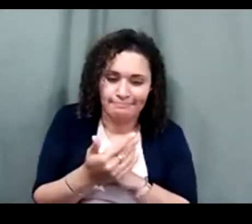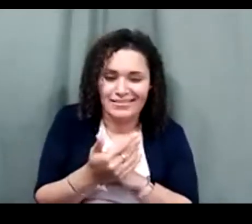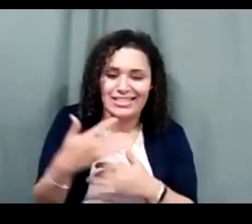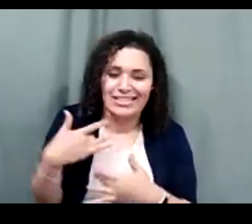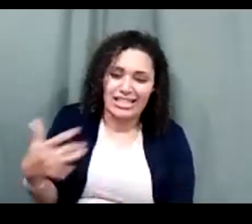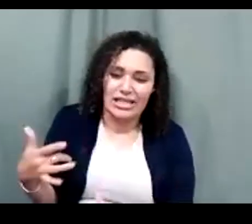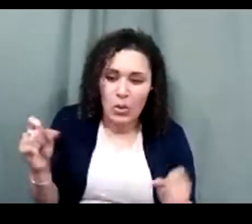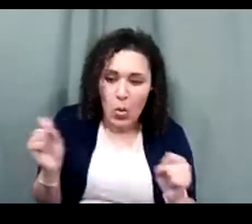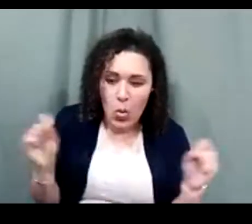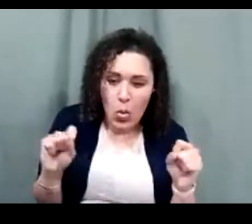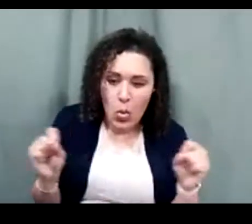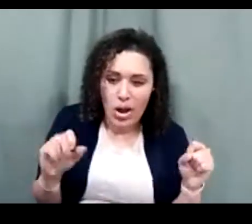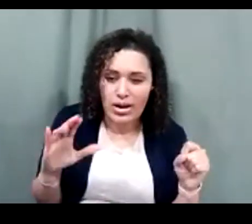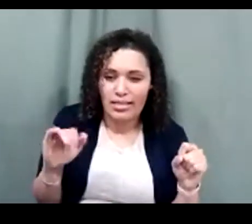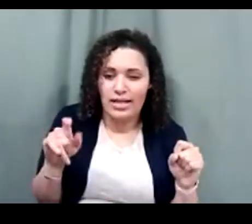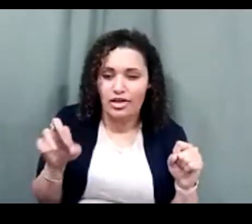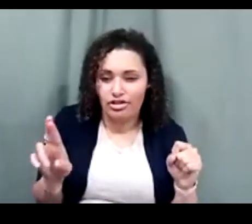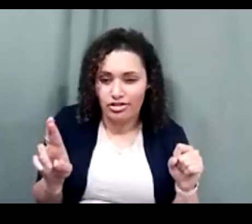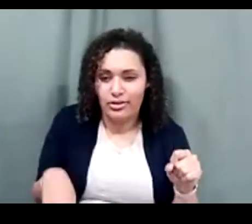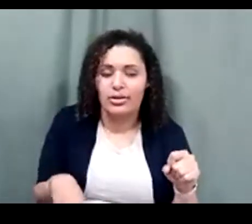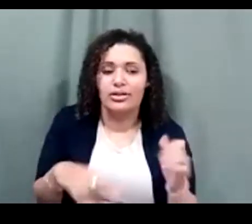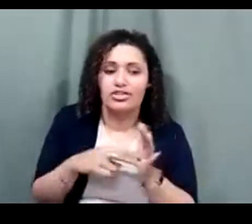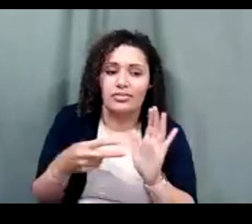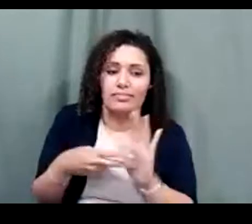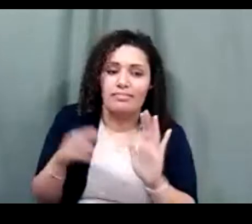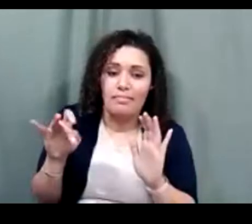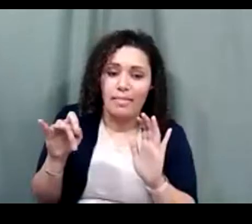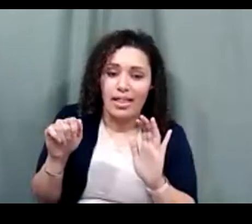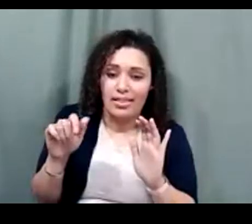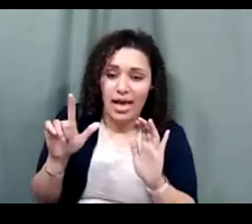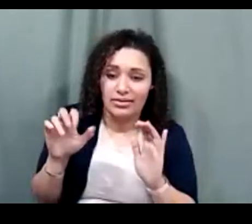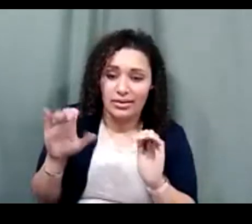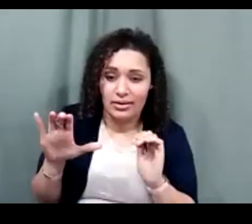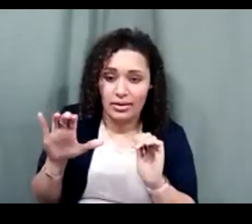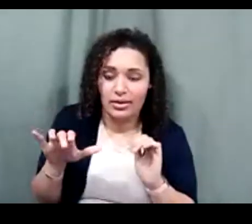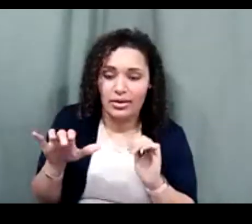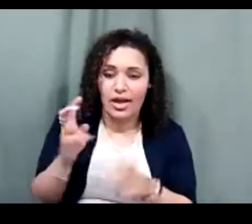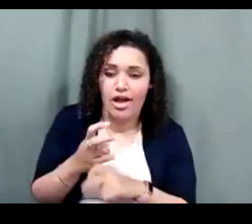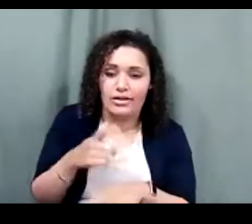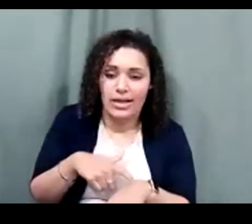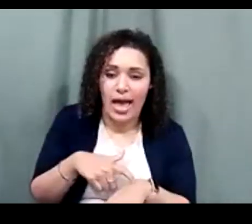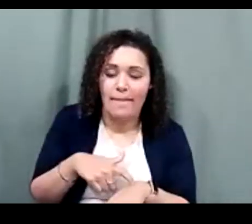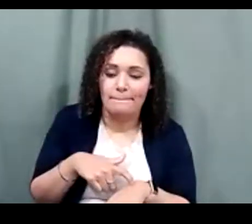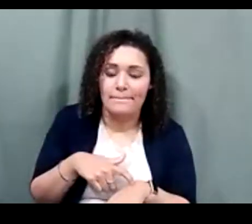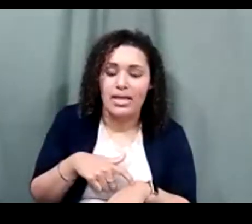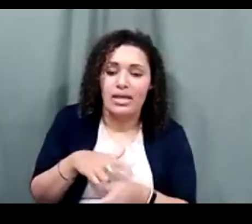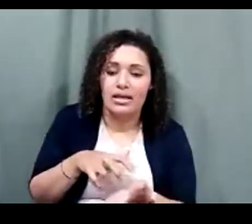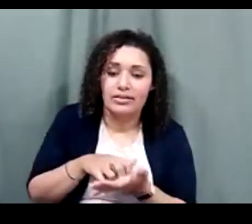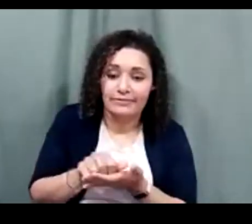get very cold in the cellar. So the malolactic have a hard time completing their